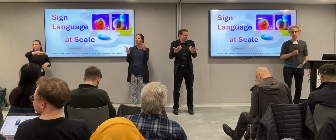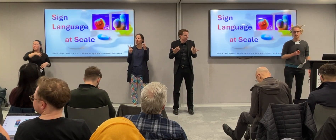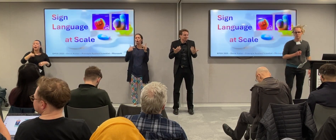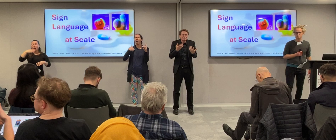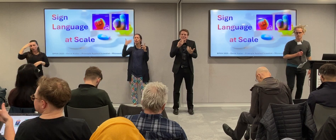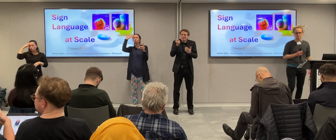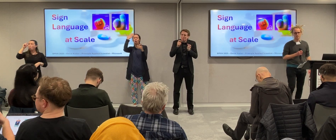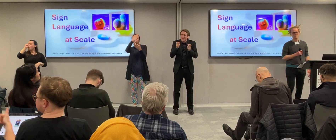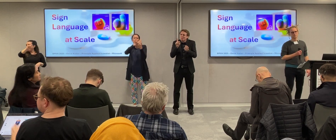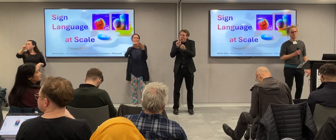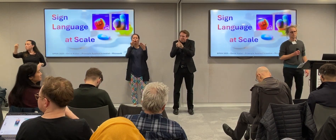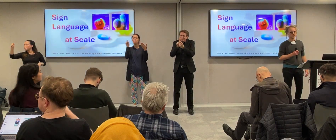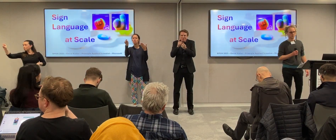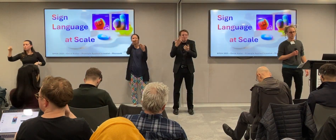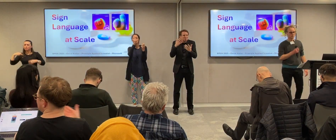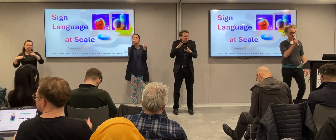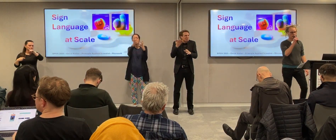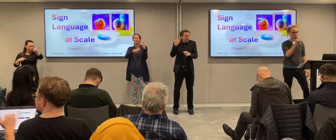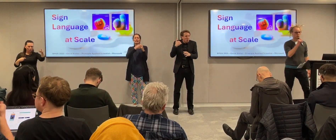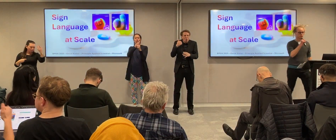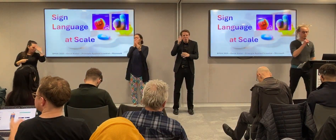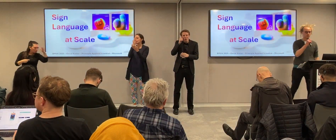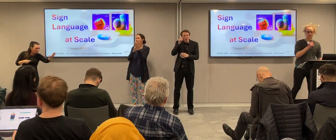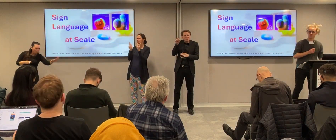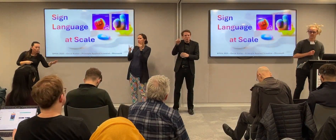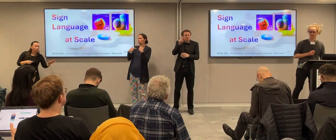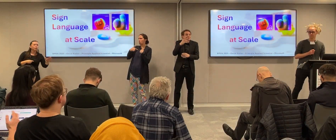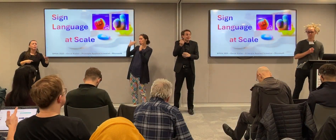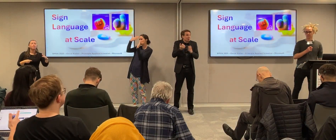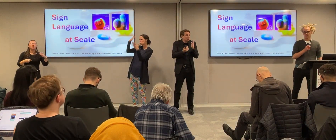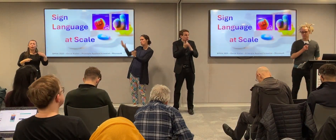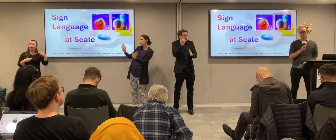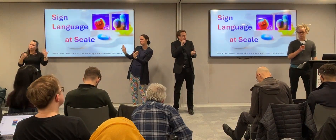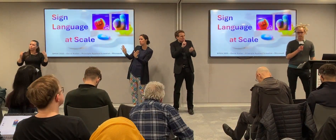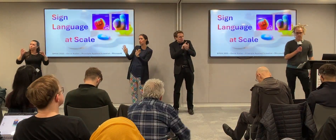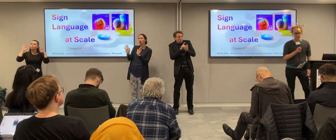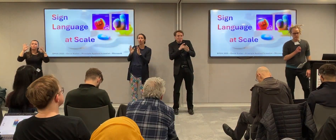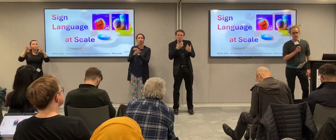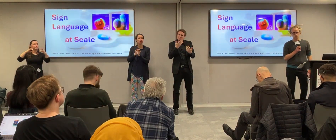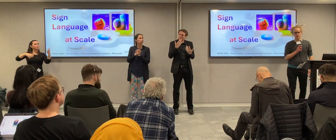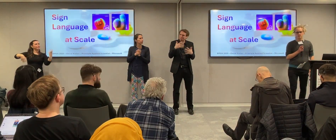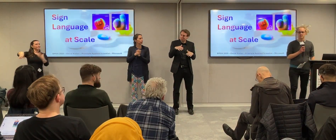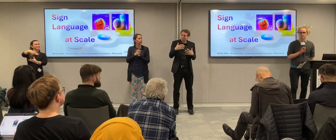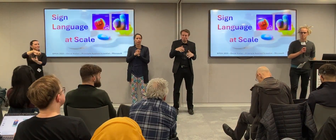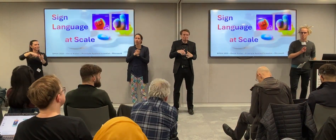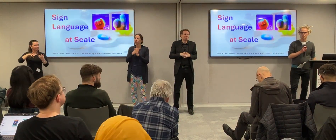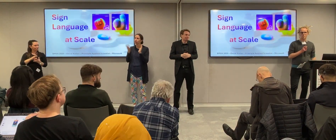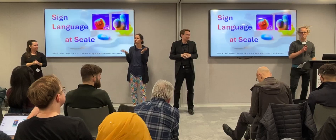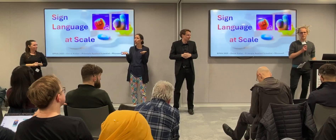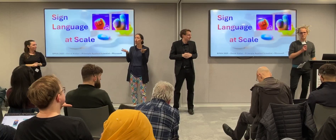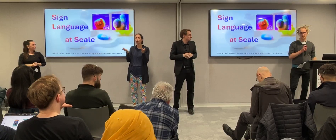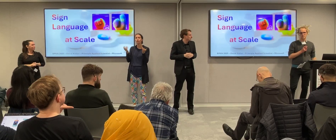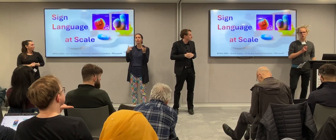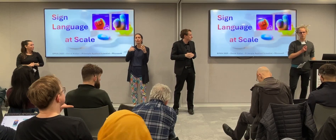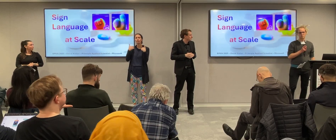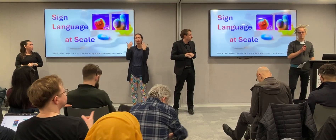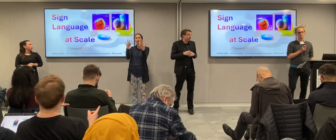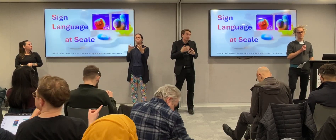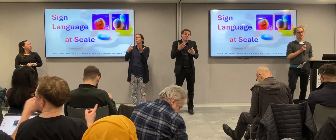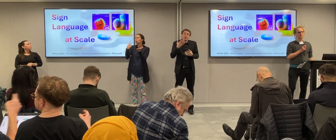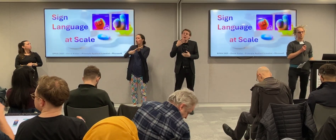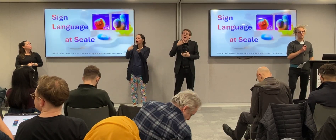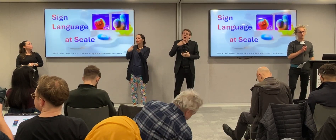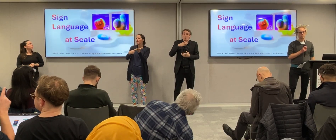know already since many years, and others I don't know. Yeah, I want to basically talk